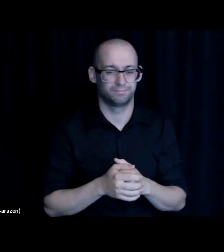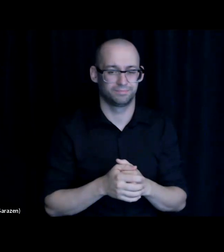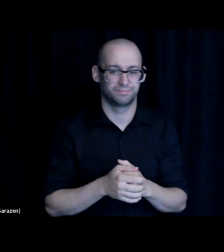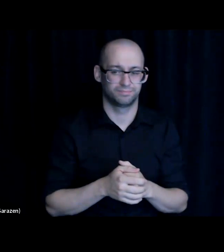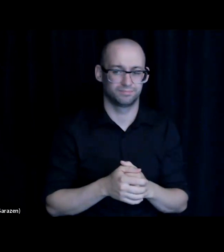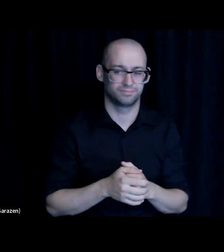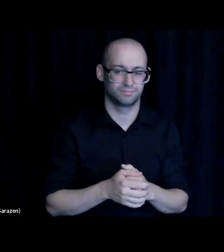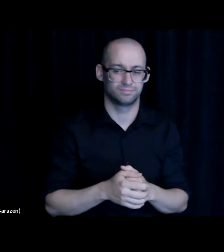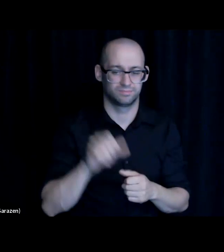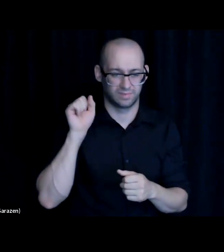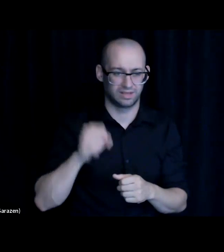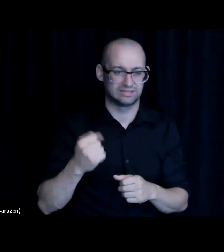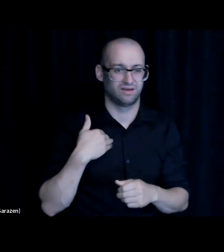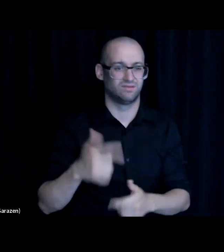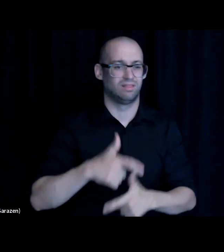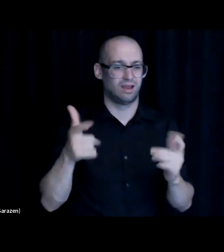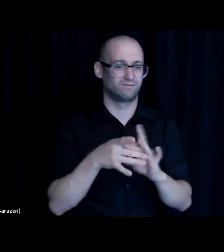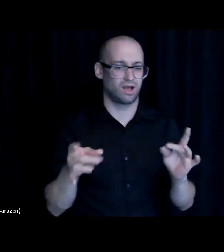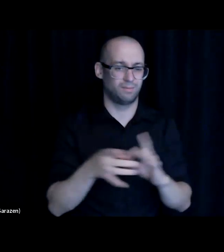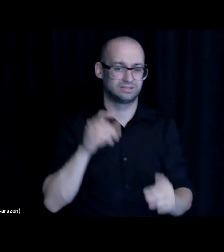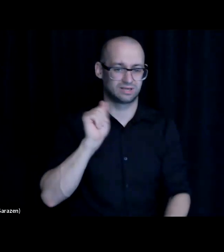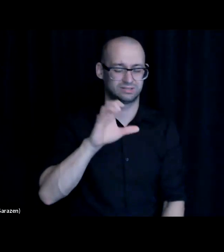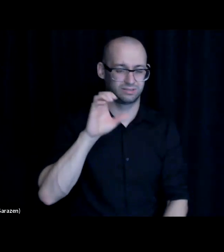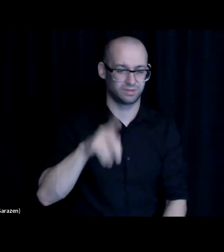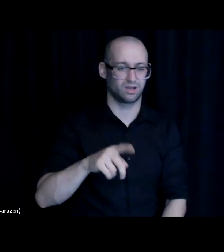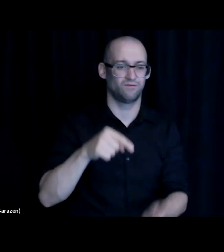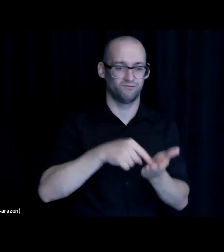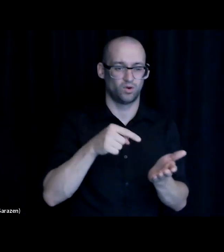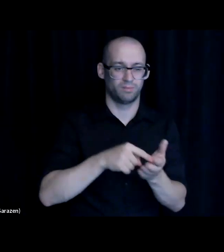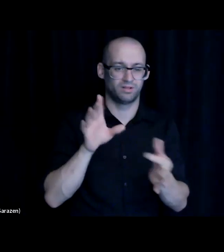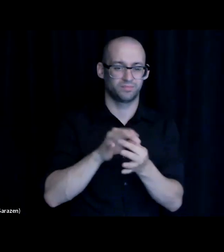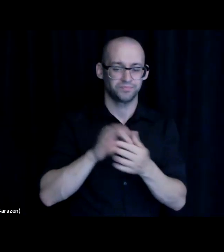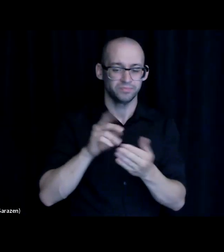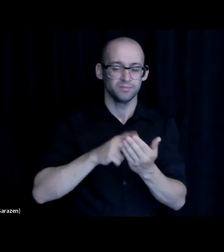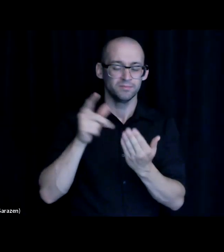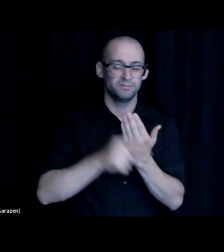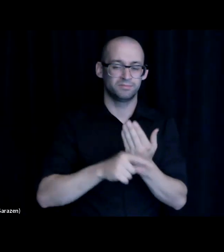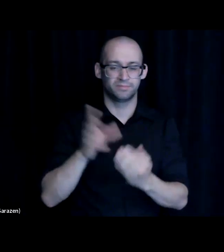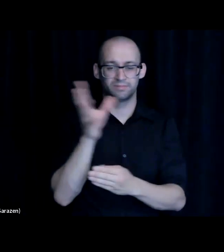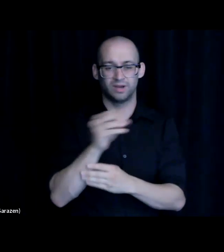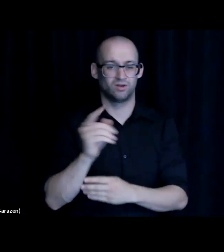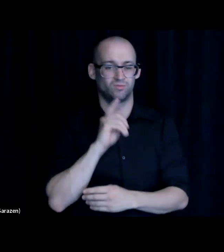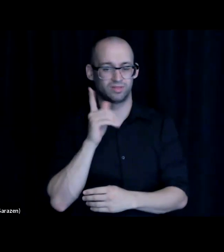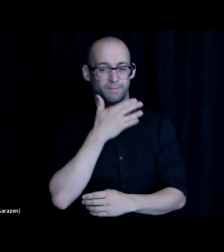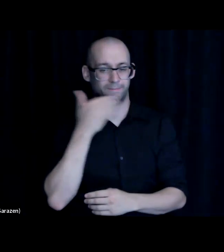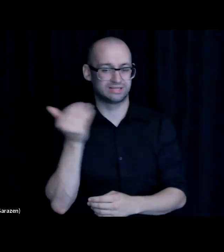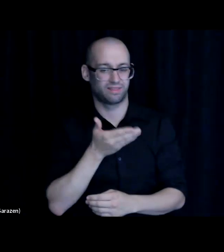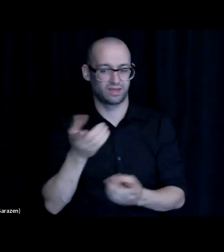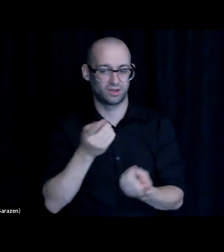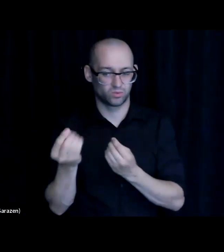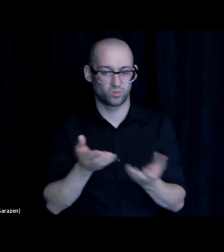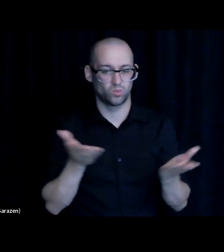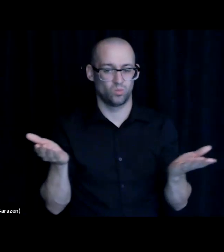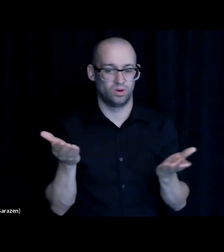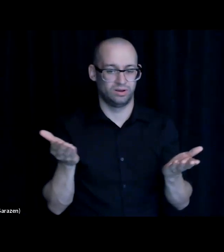course, we've had lots of comments about ACP, the Affordable Connectivity Program. And really the best thing we need to do is